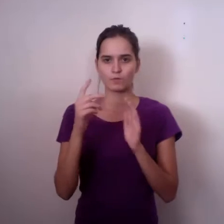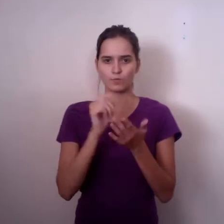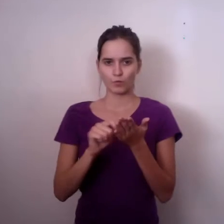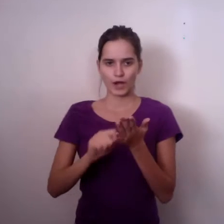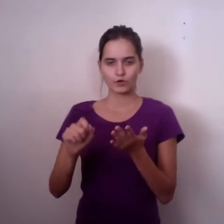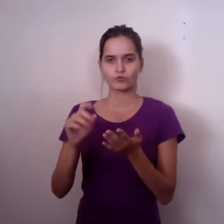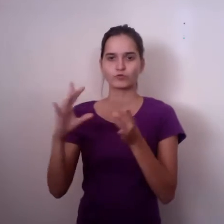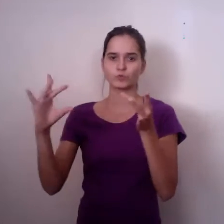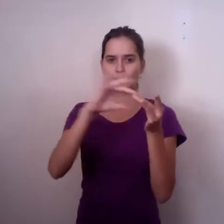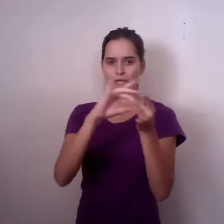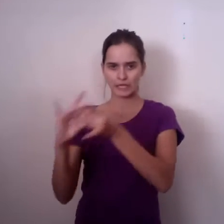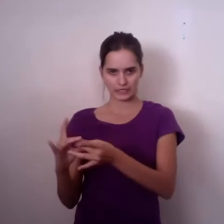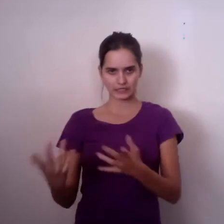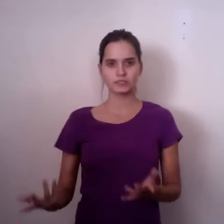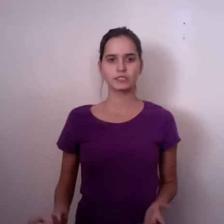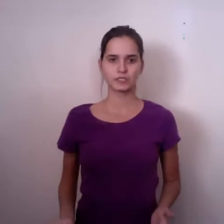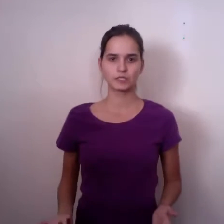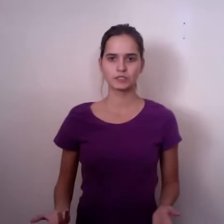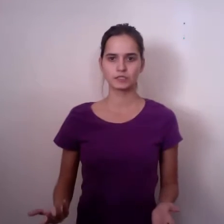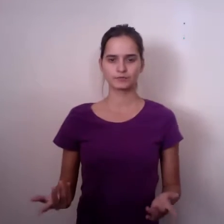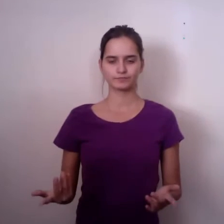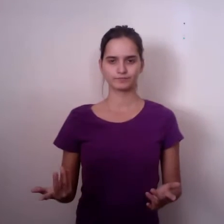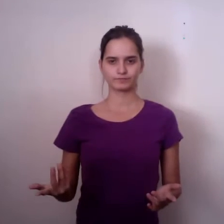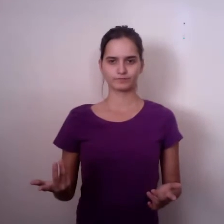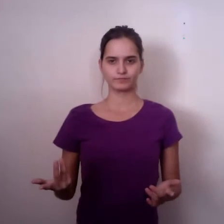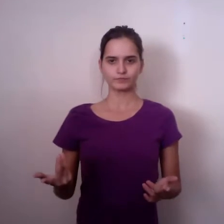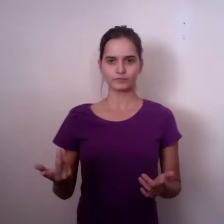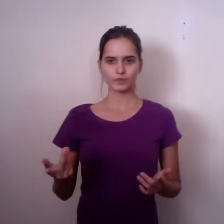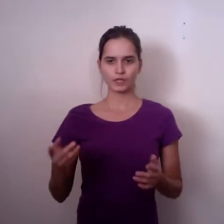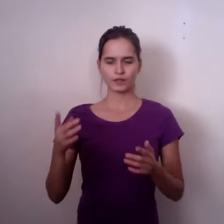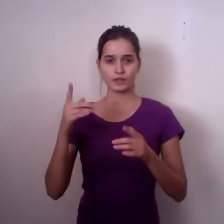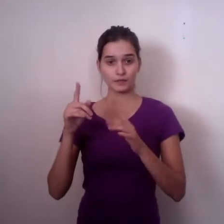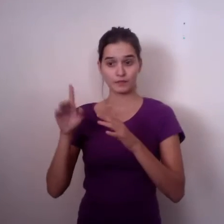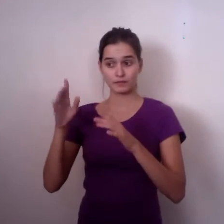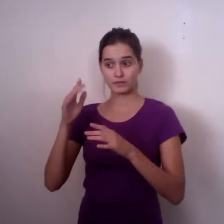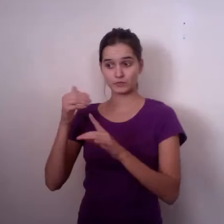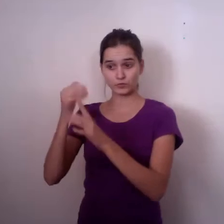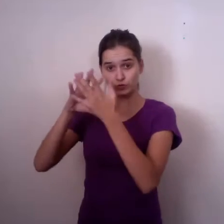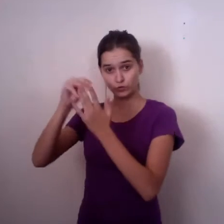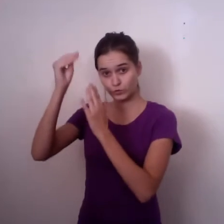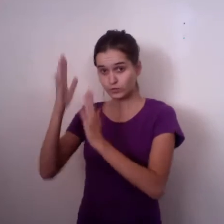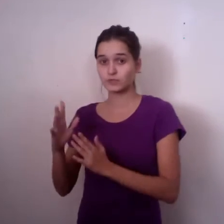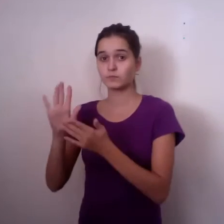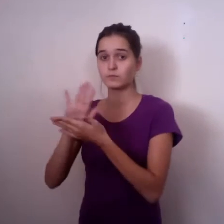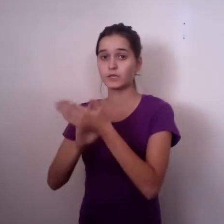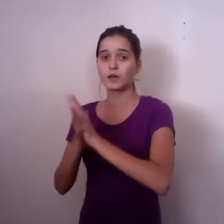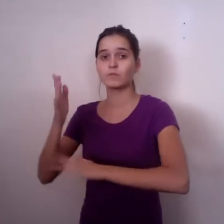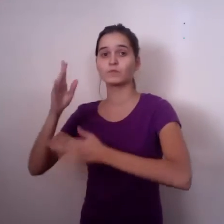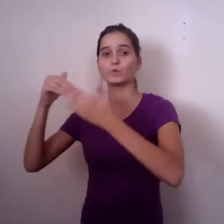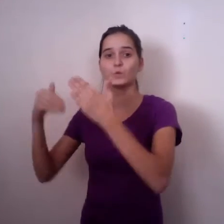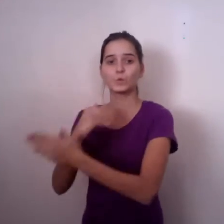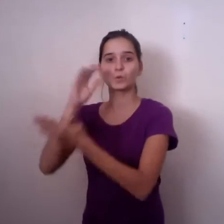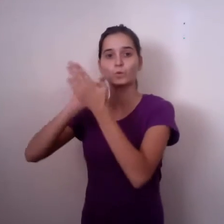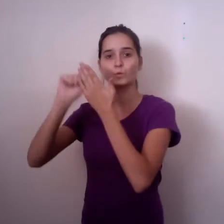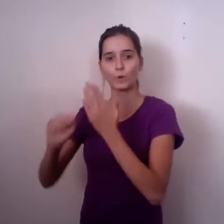writers creating a new body of knowledge with their report. So even, just thinking about using that with freshman students on a skills